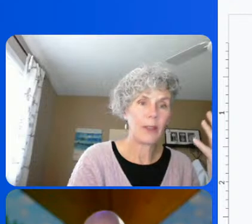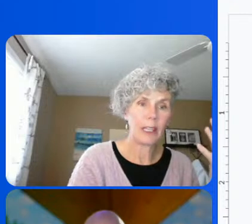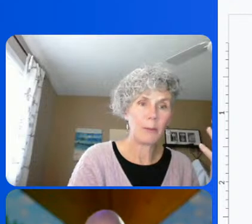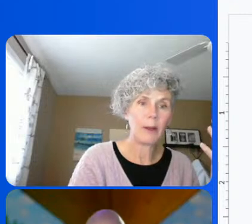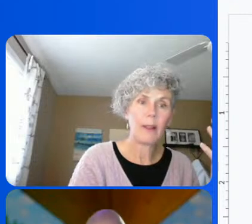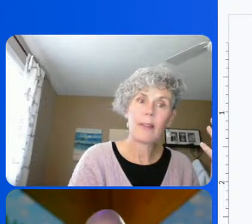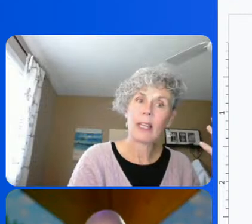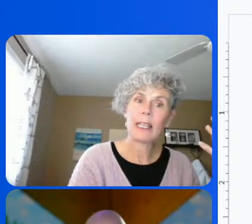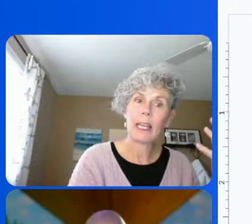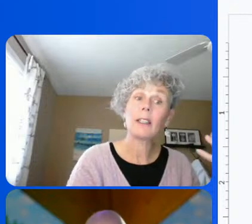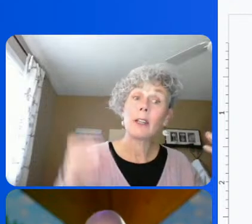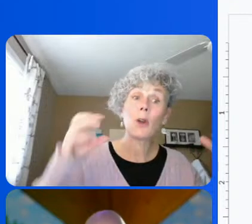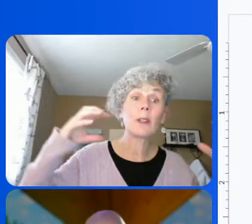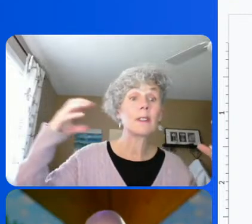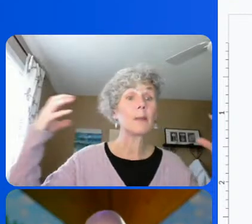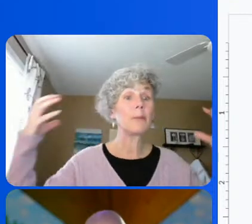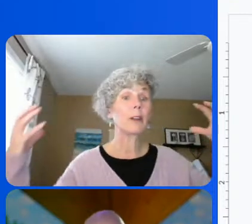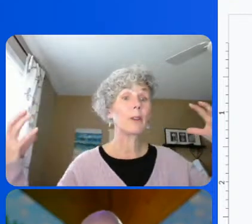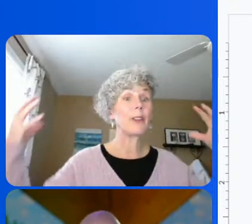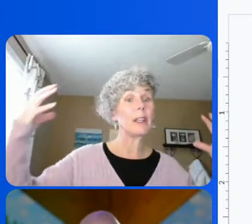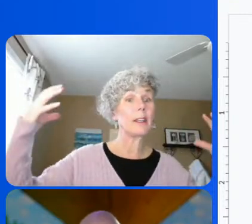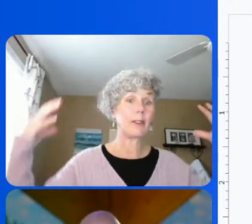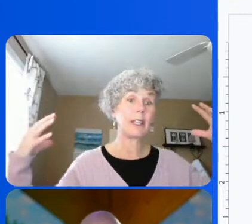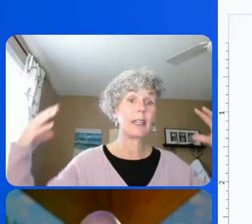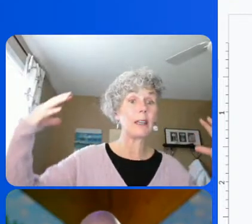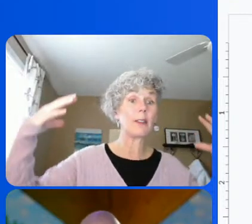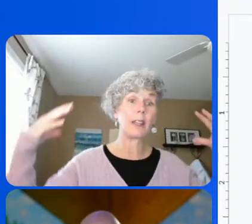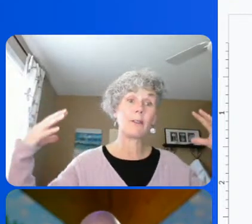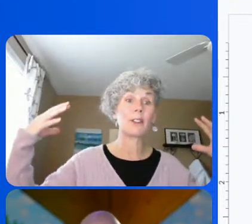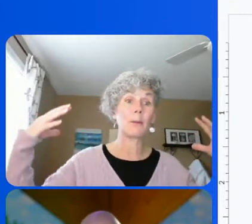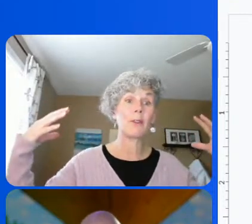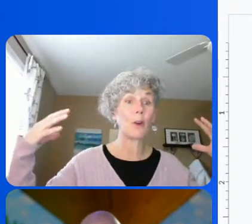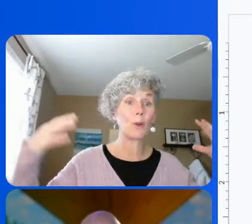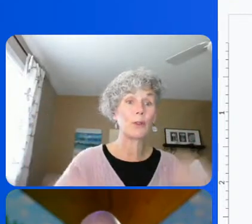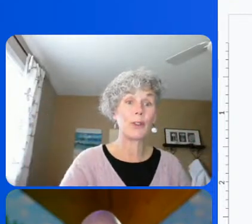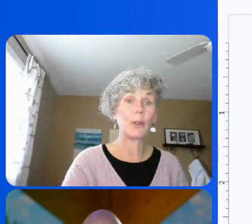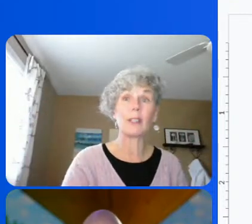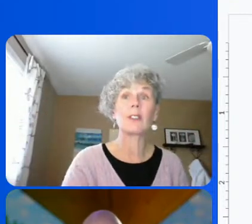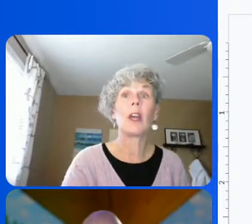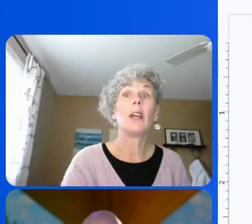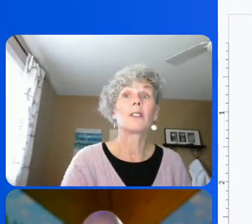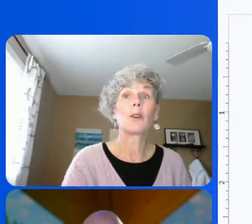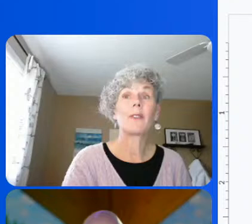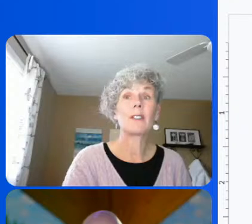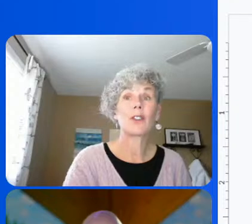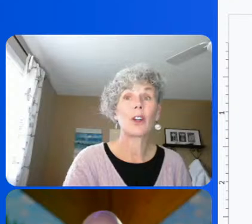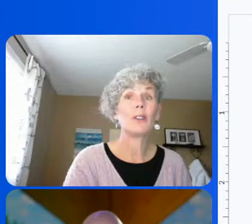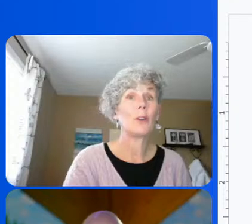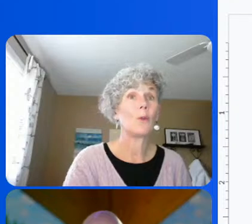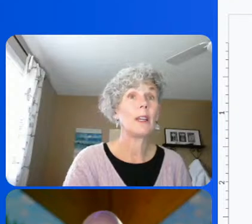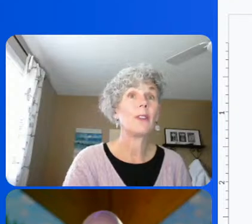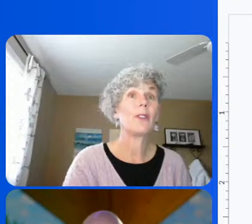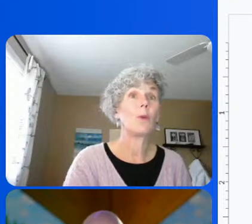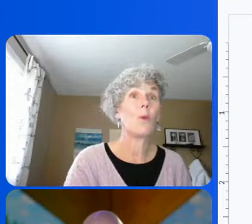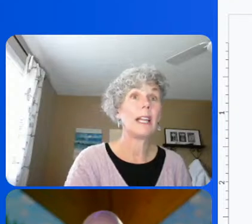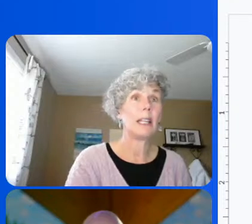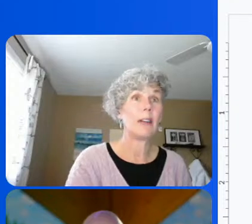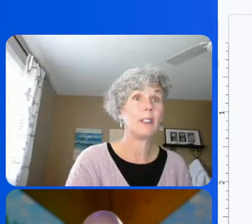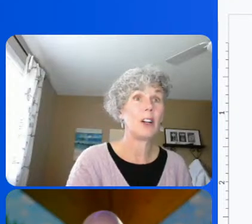thinking about that again. And I know this is a bigger thinking thing for some of our older students. So if I start with white every